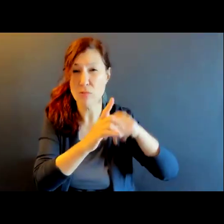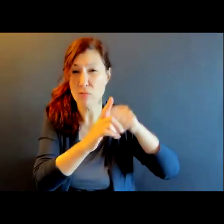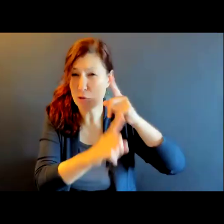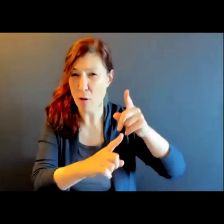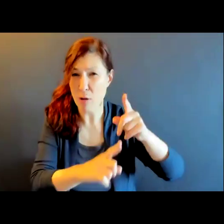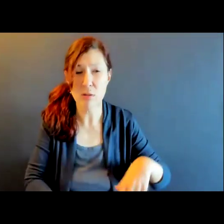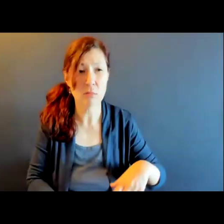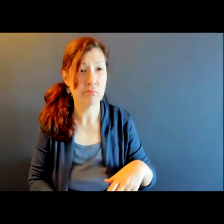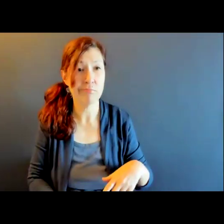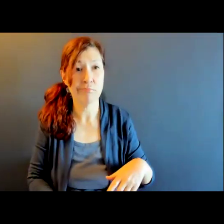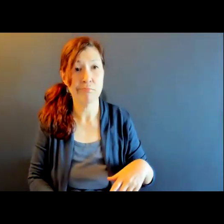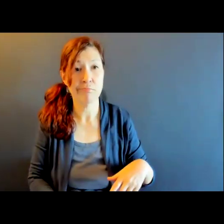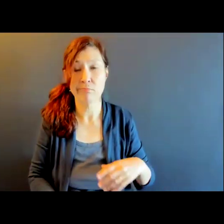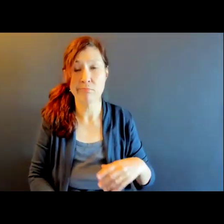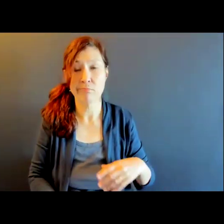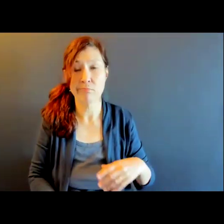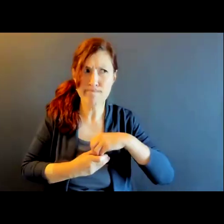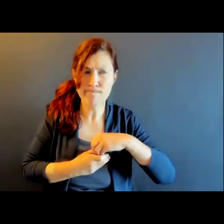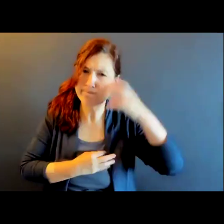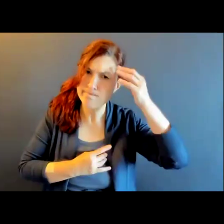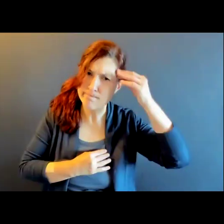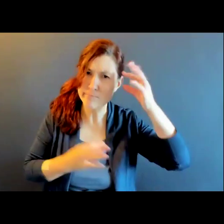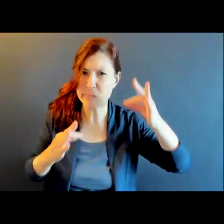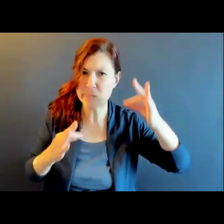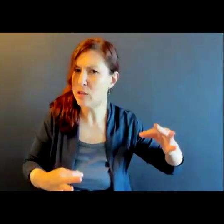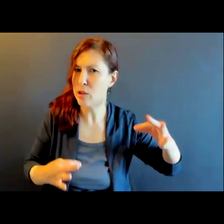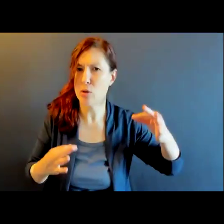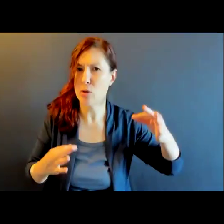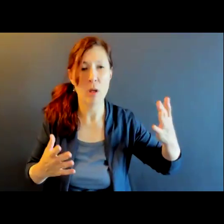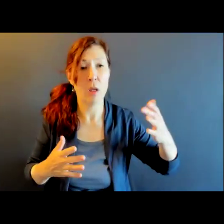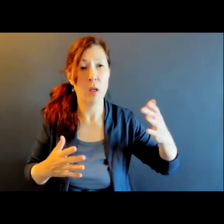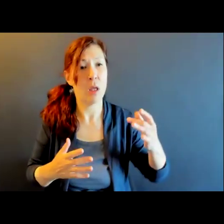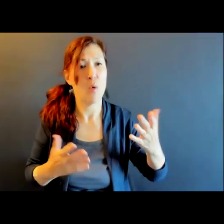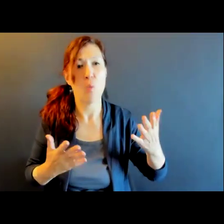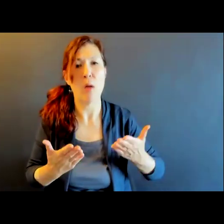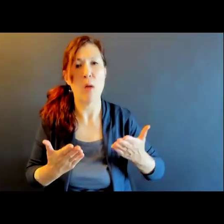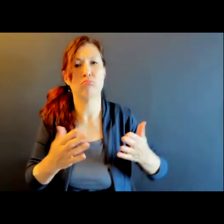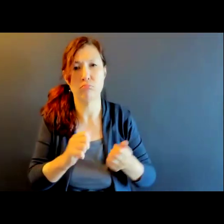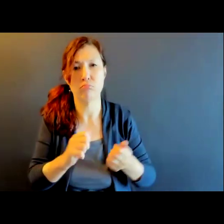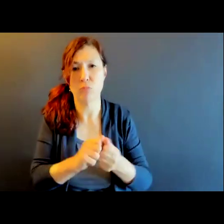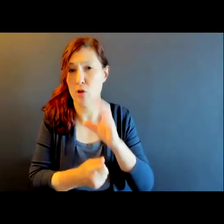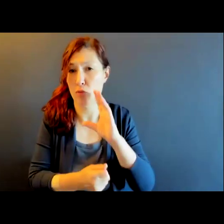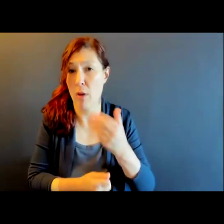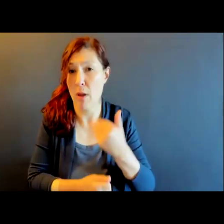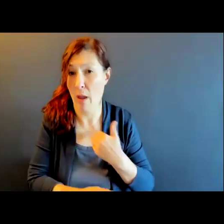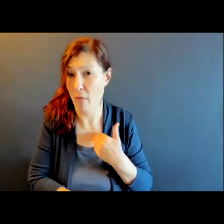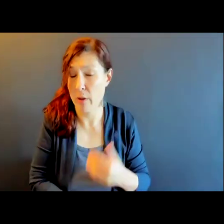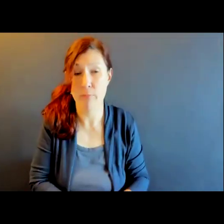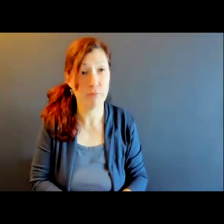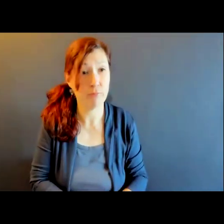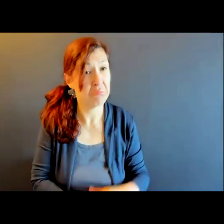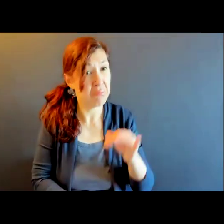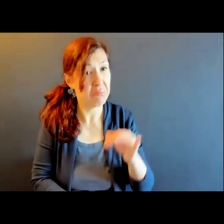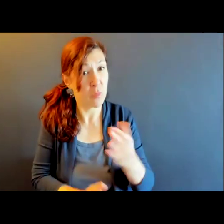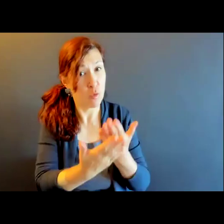to make decisions on whether or not to move forward with recommending changes to the policy. And if recommendations are put